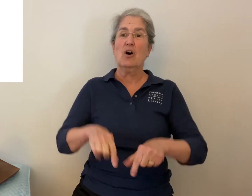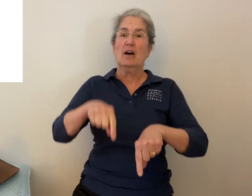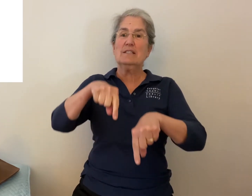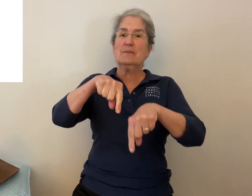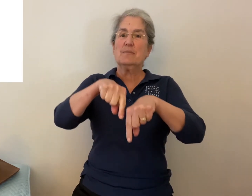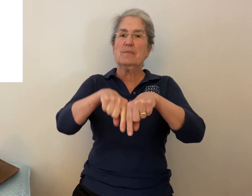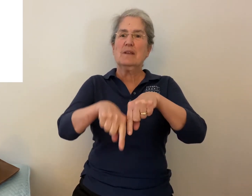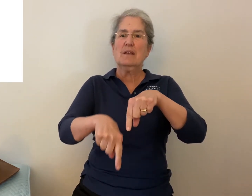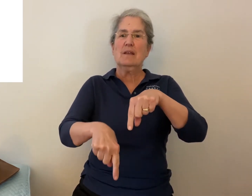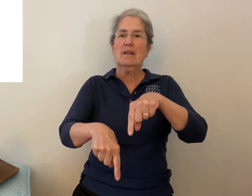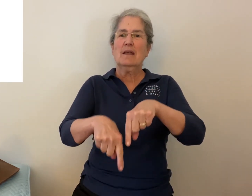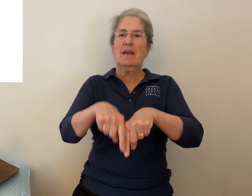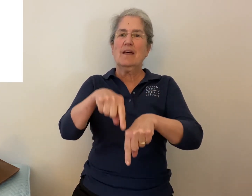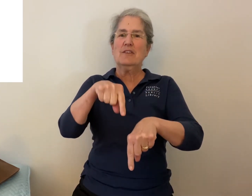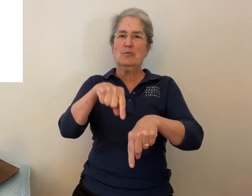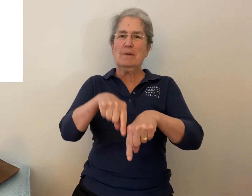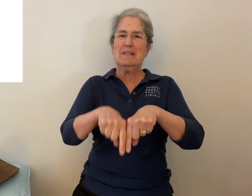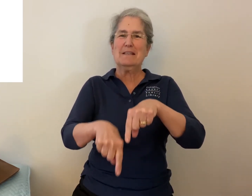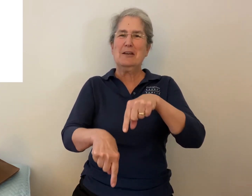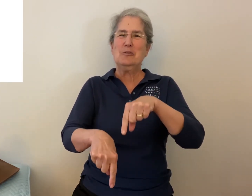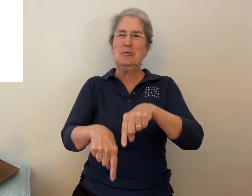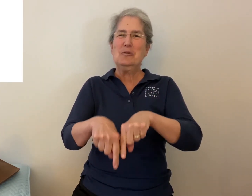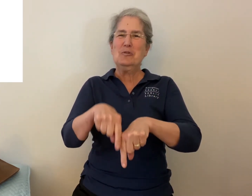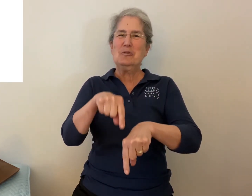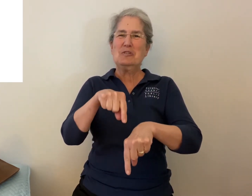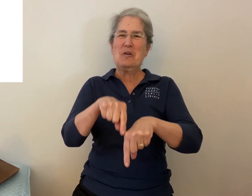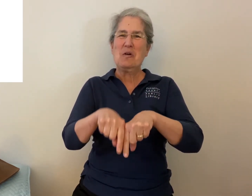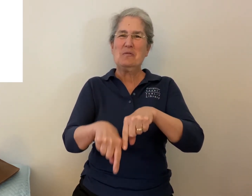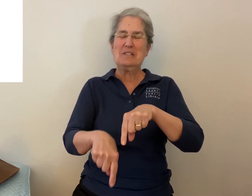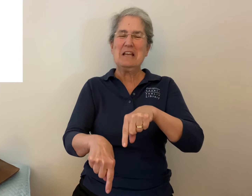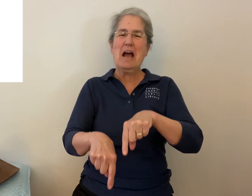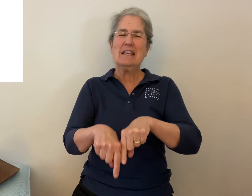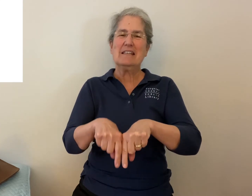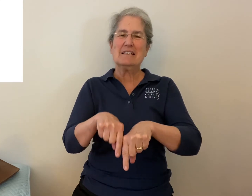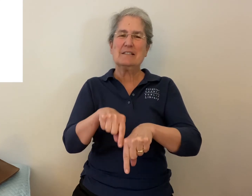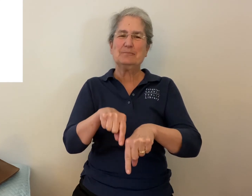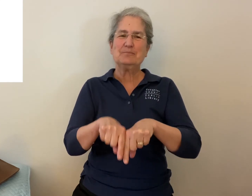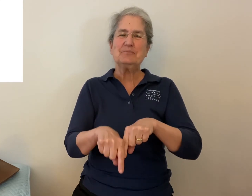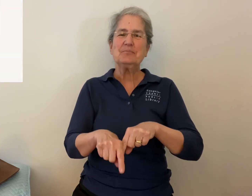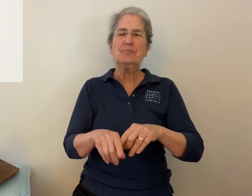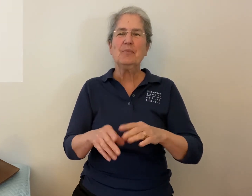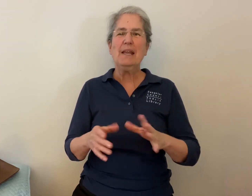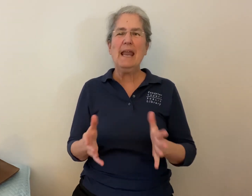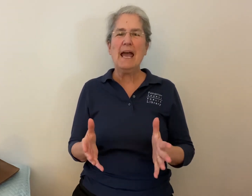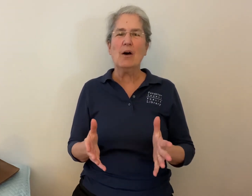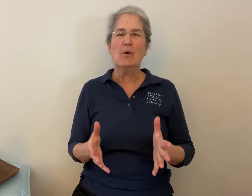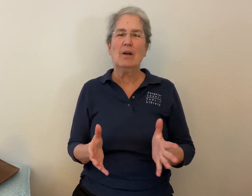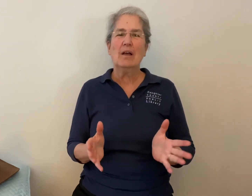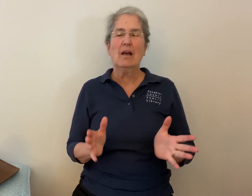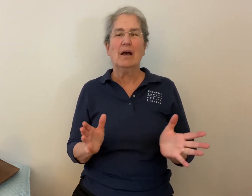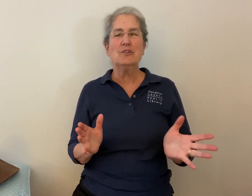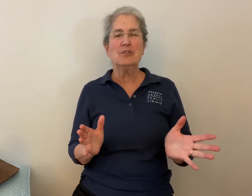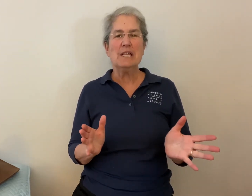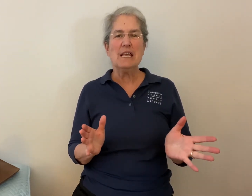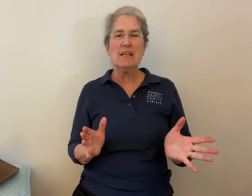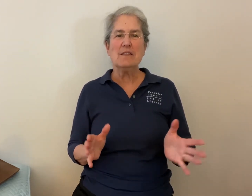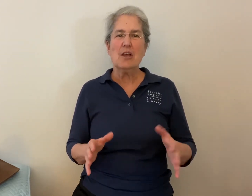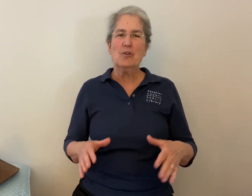Claus, this would be the sign you would use for stockings. Now, underneath